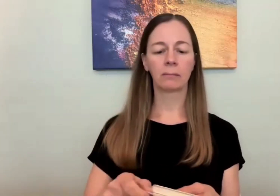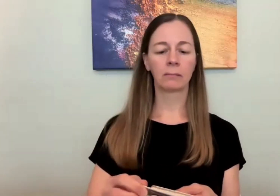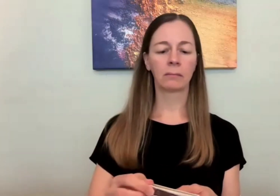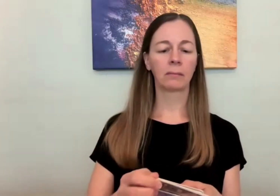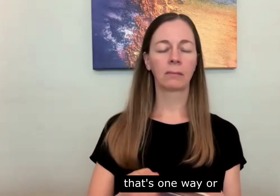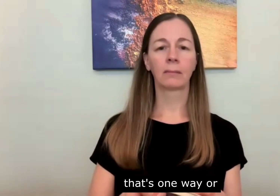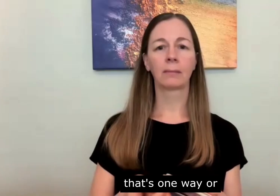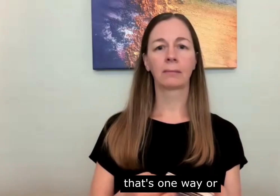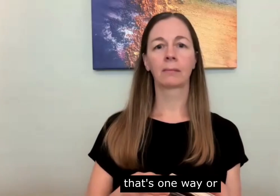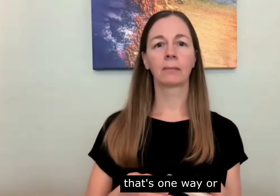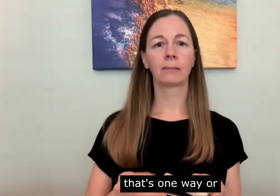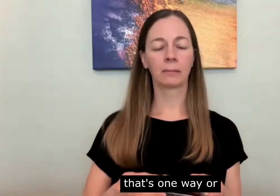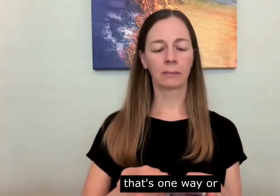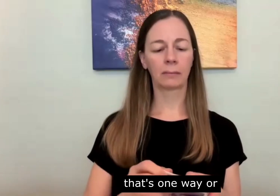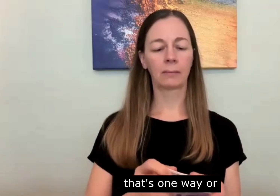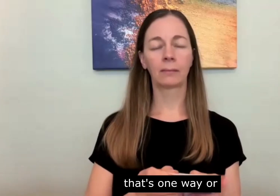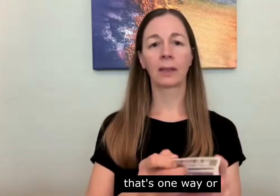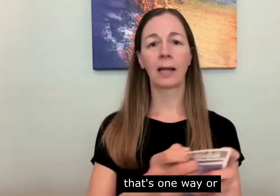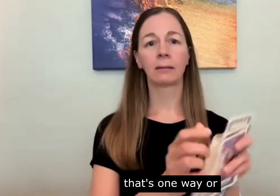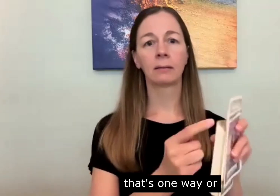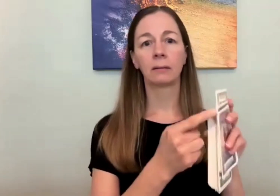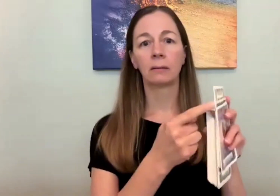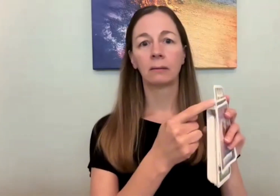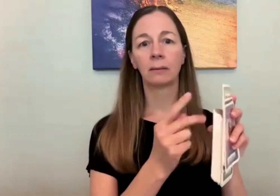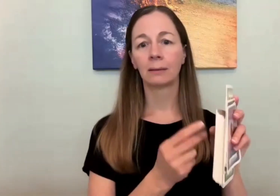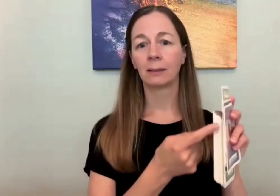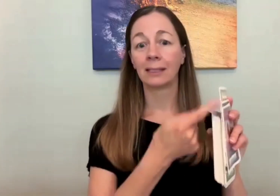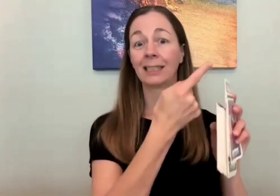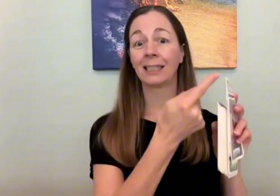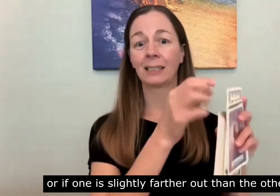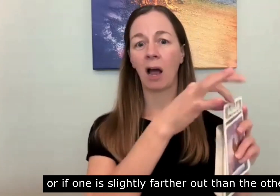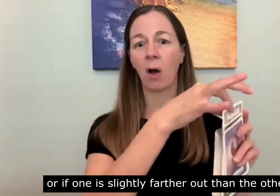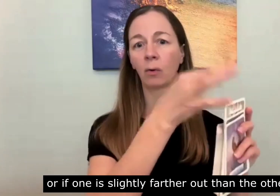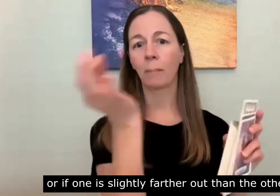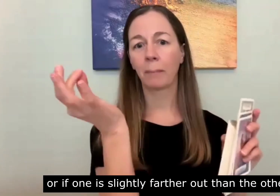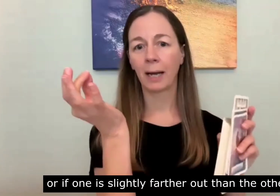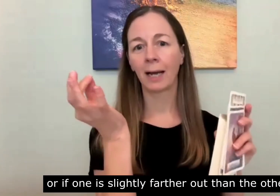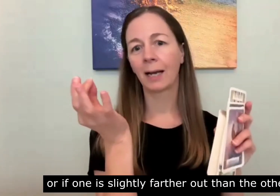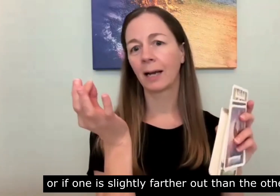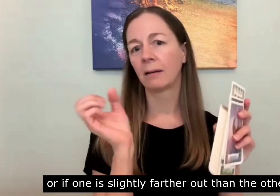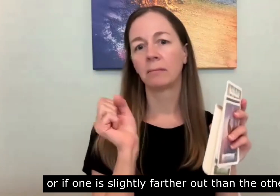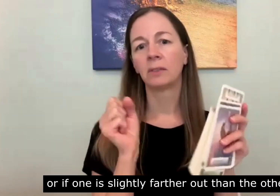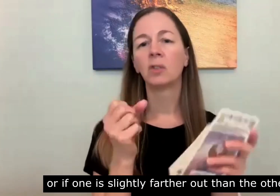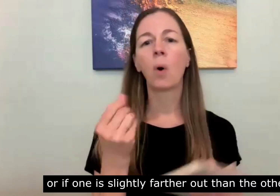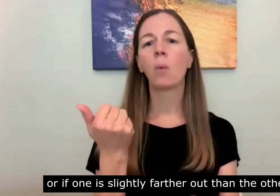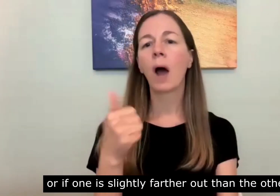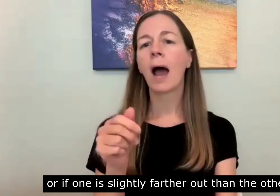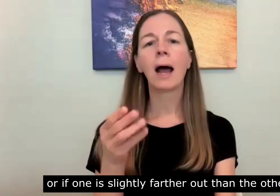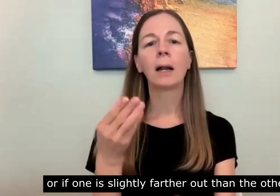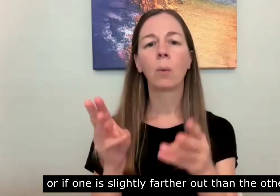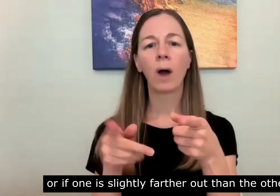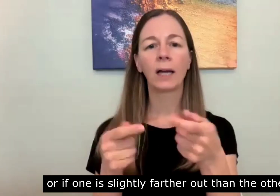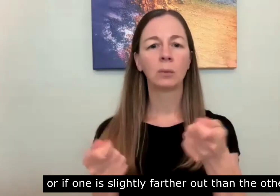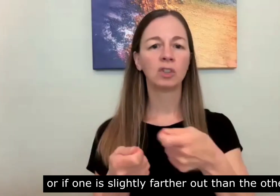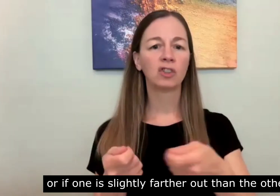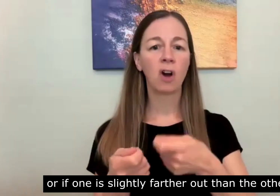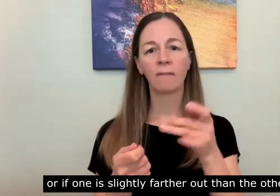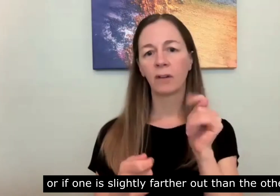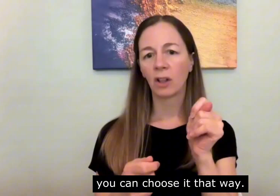That's one way. Or if one is slightly farther out than the others, you can choose it that